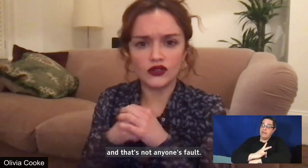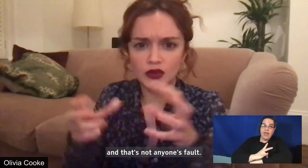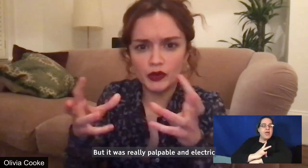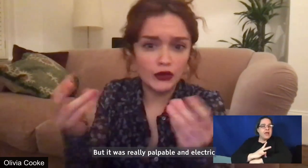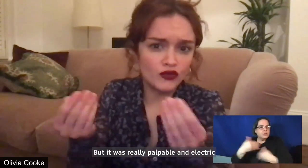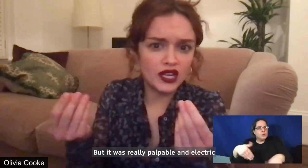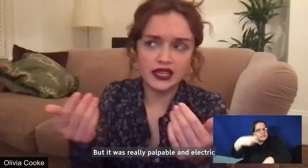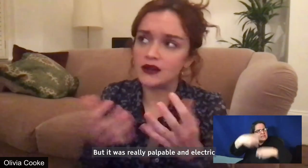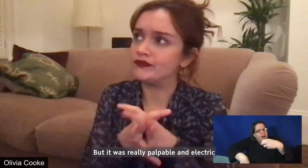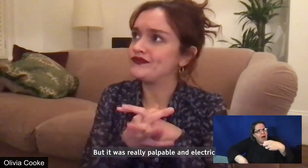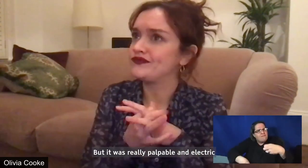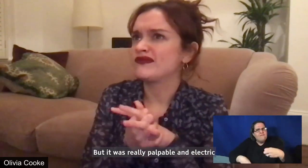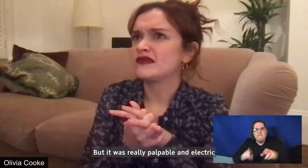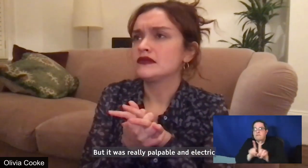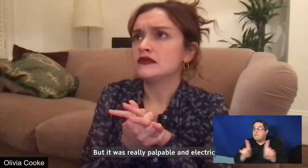anyone's fault. But it was really